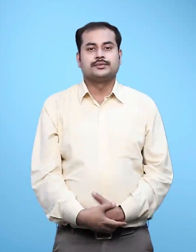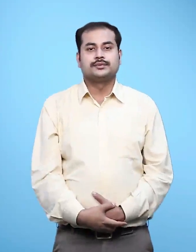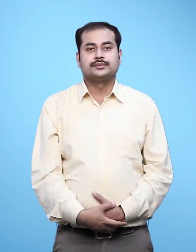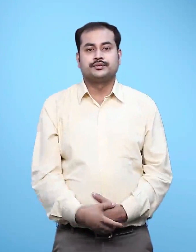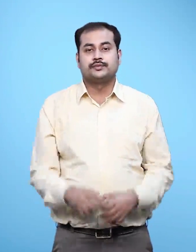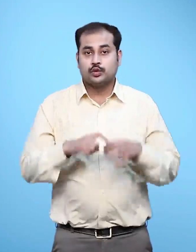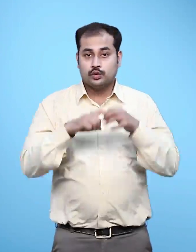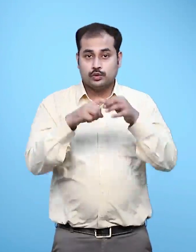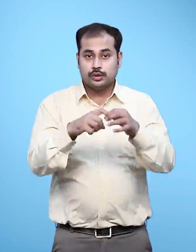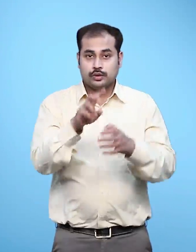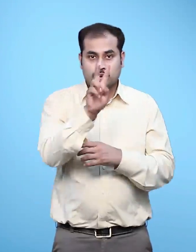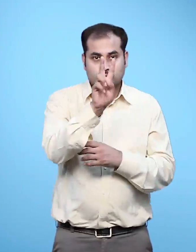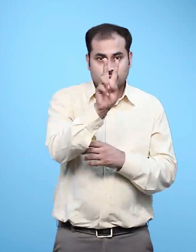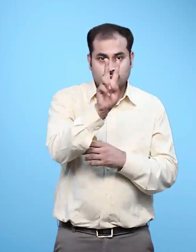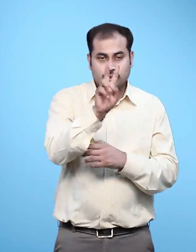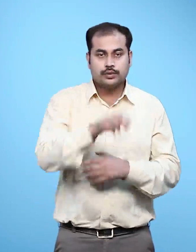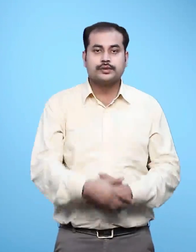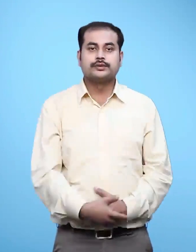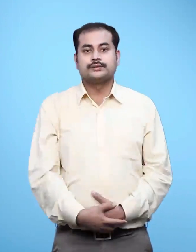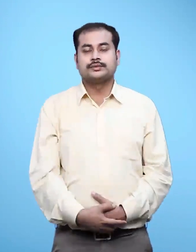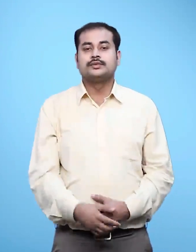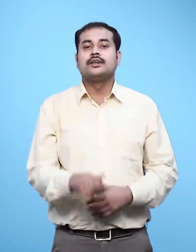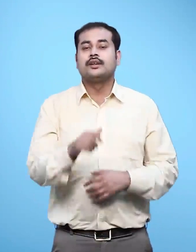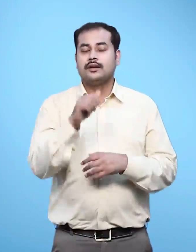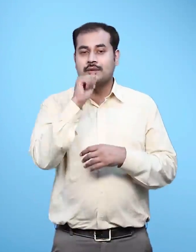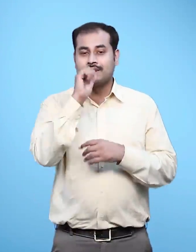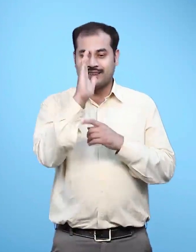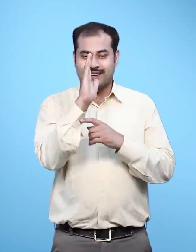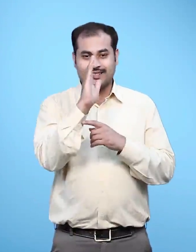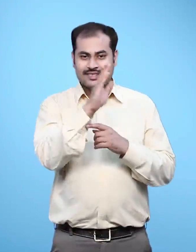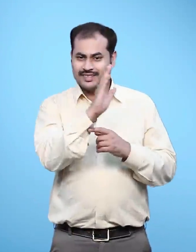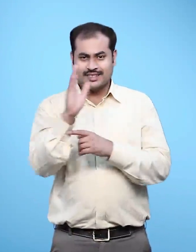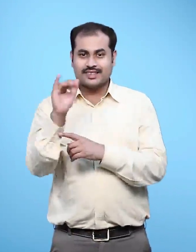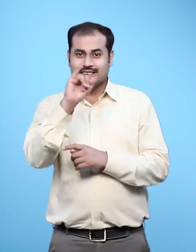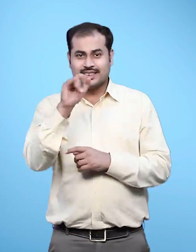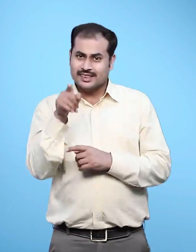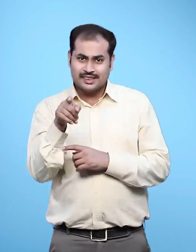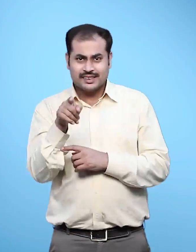Question 2 How many spoons of sugar will you take?